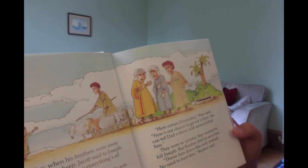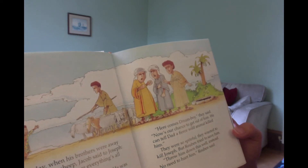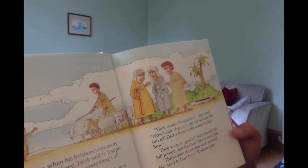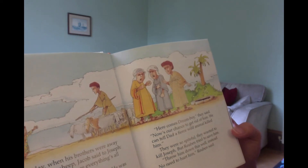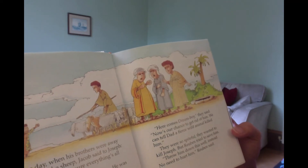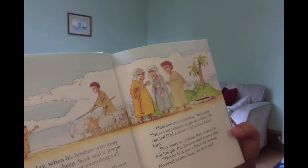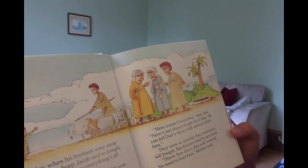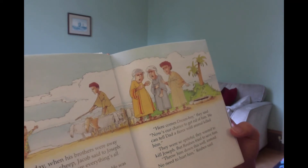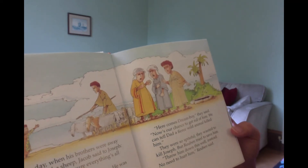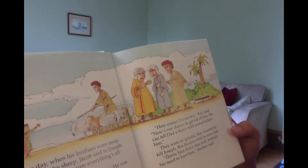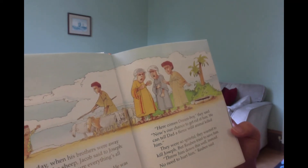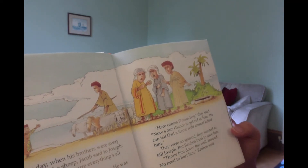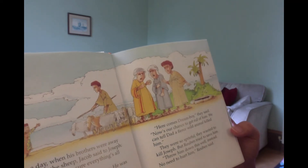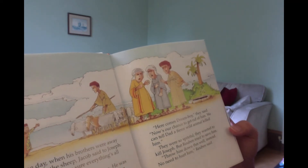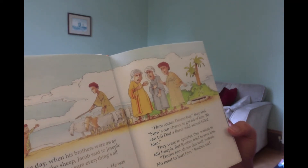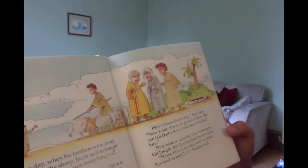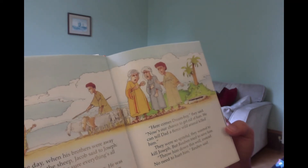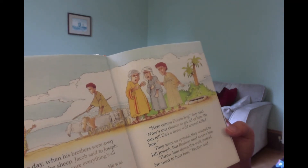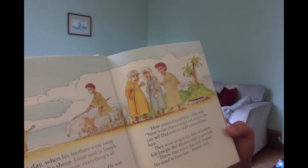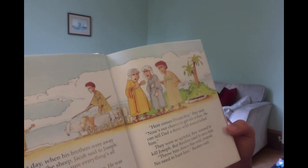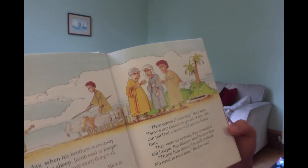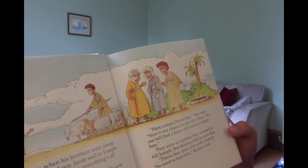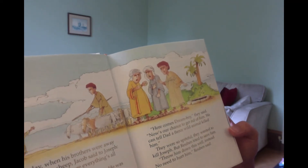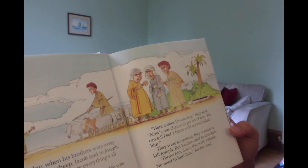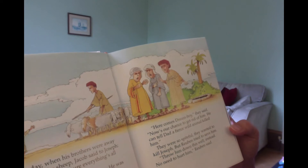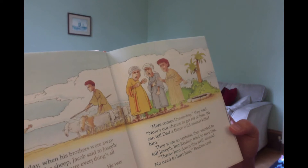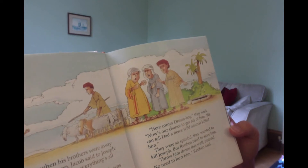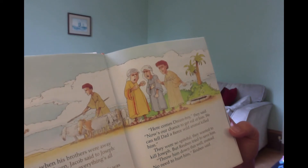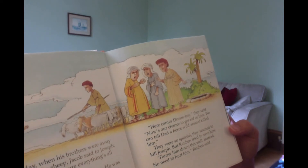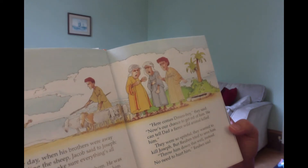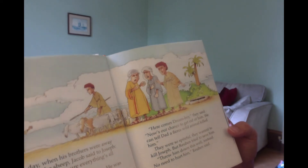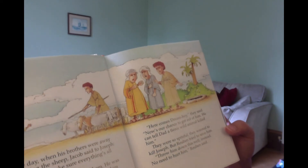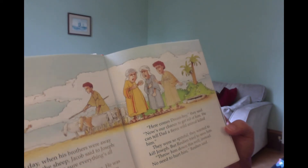How well they knew that coat with its zigs and zags and stripes, red and blue and yellow.